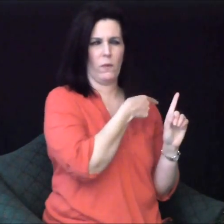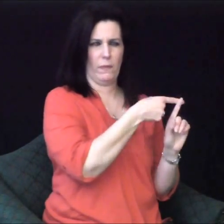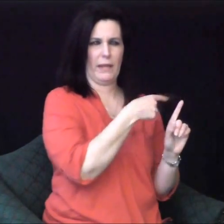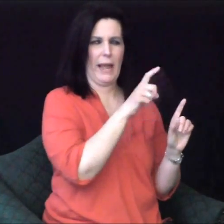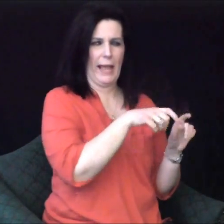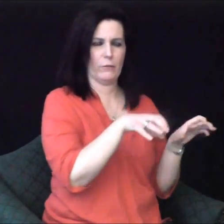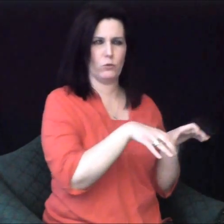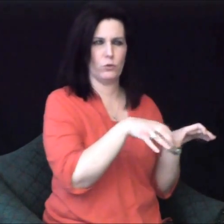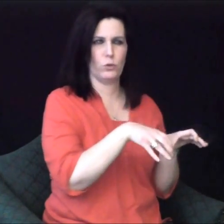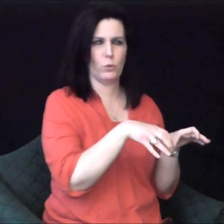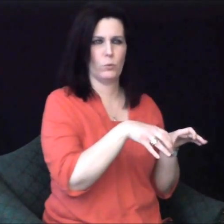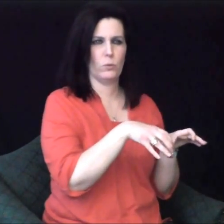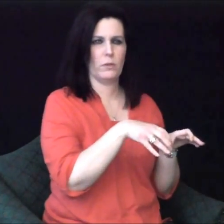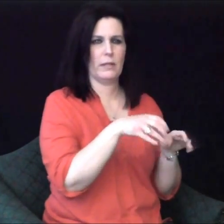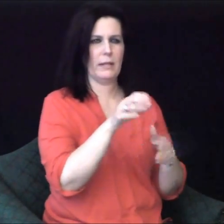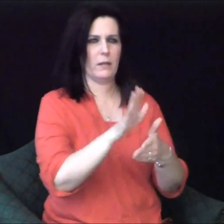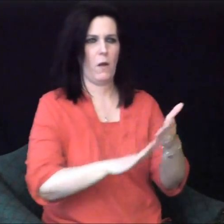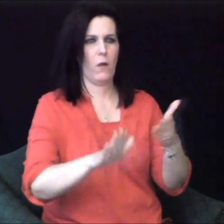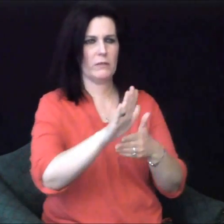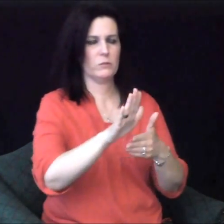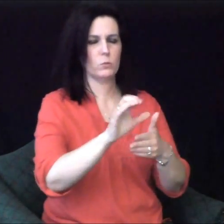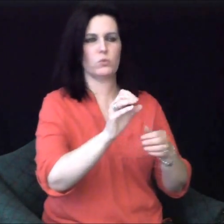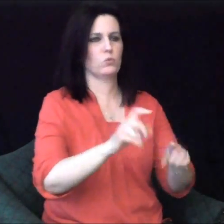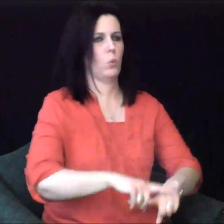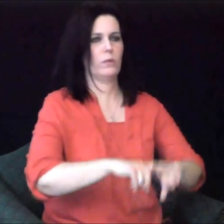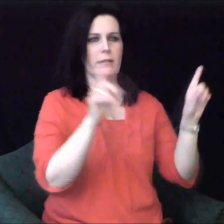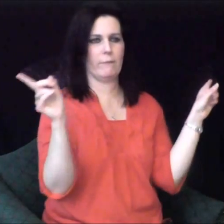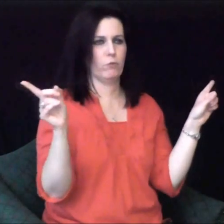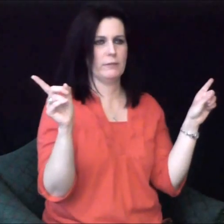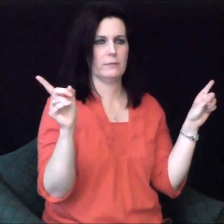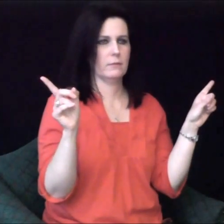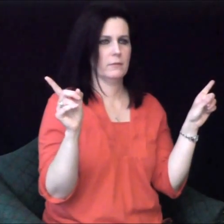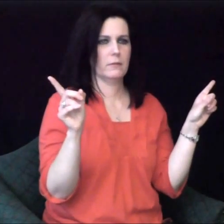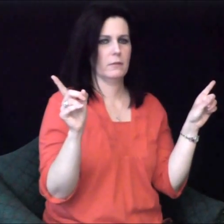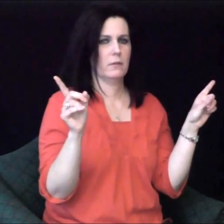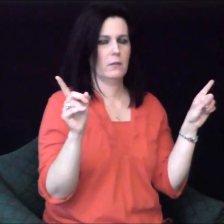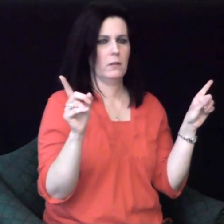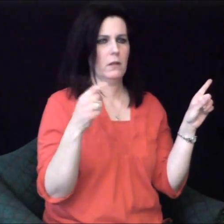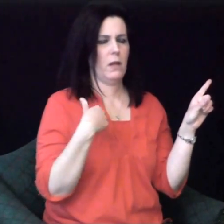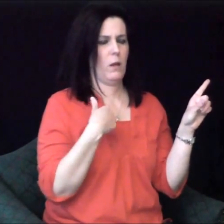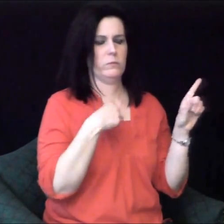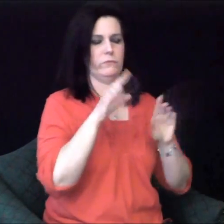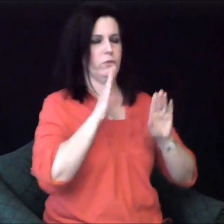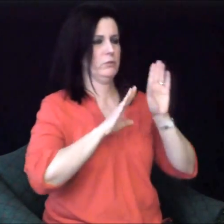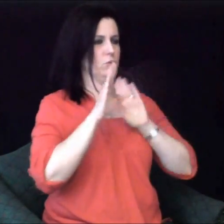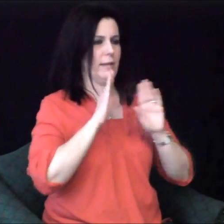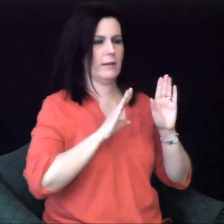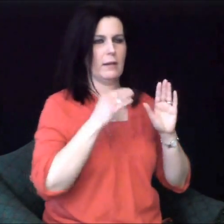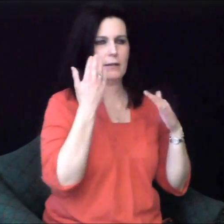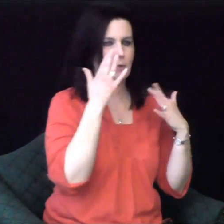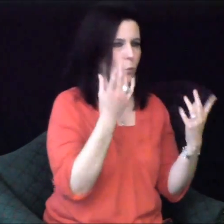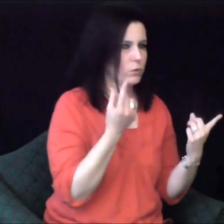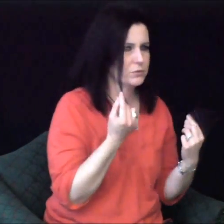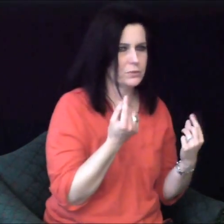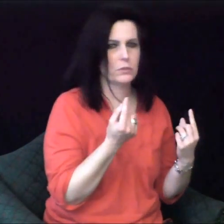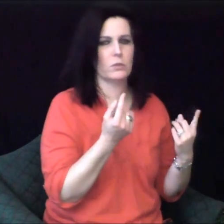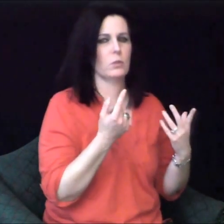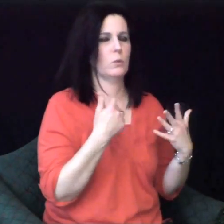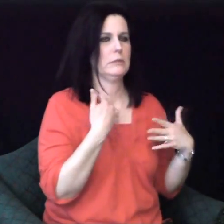school, what I had to do, and in college was so different. I was so frustrated. I did not know what to